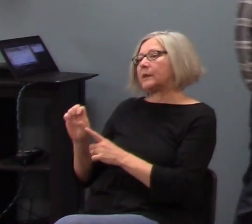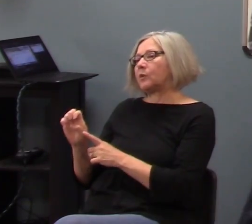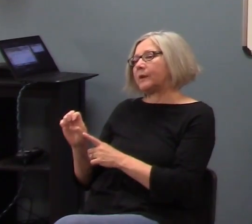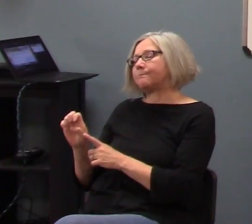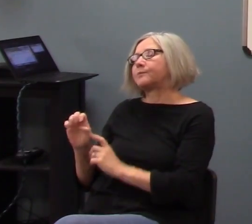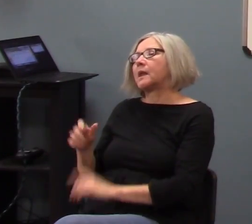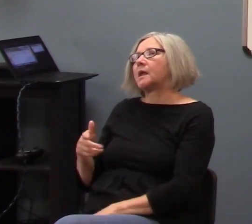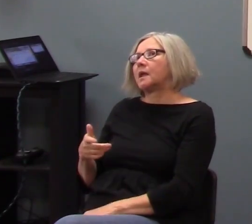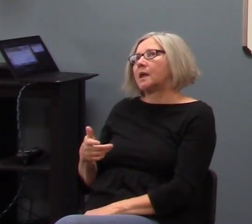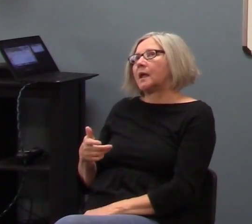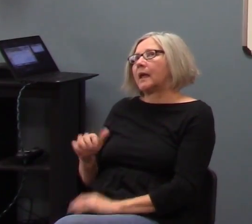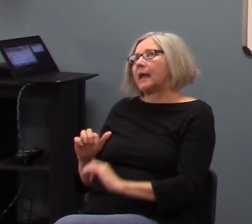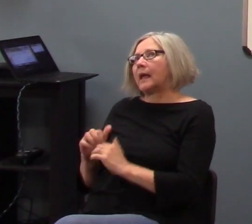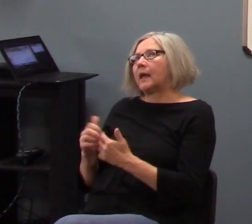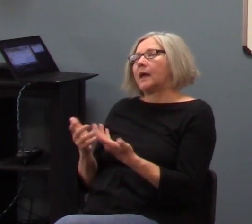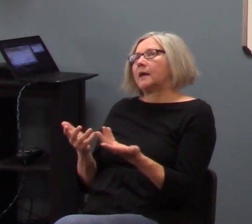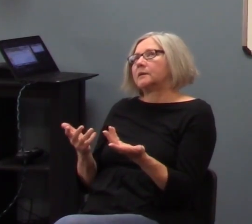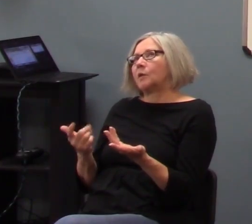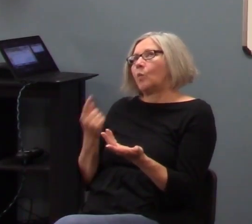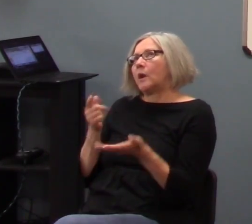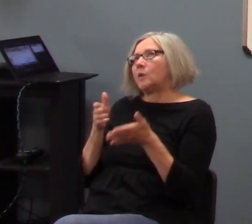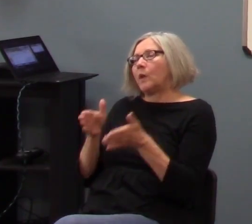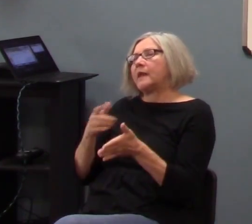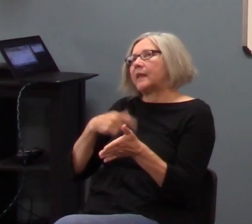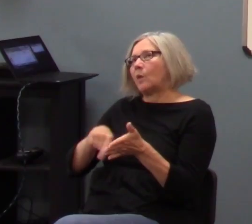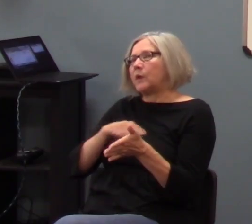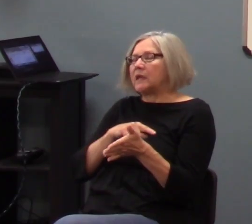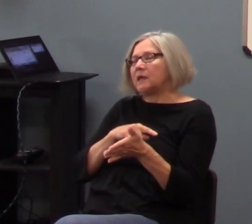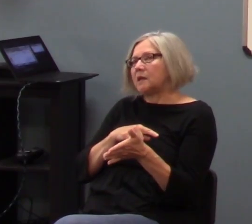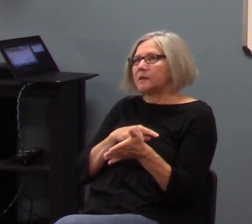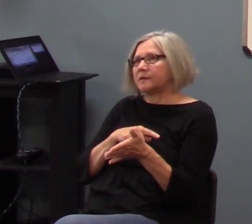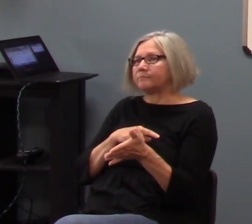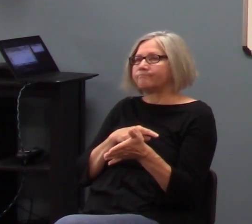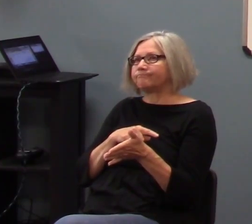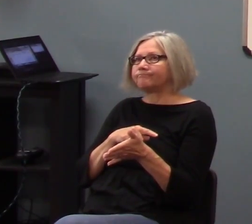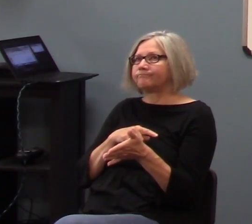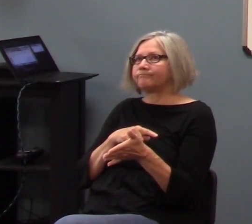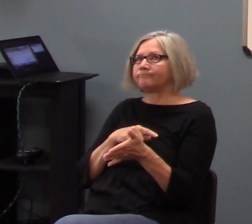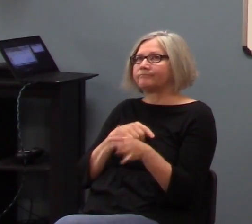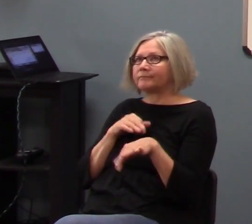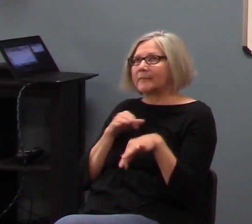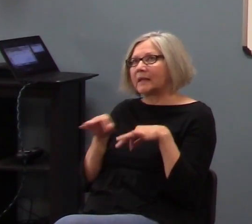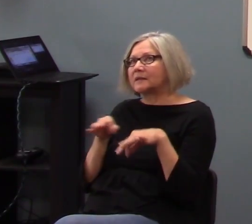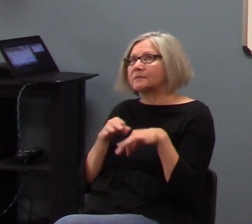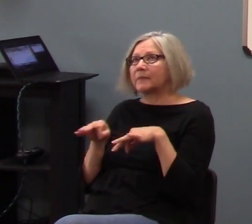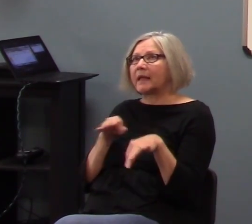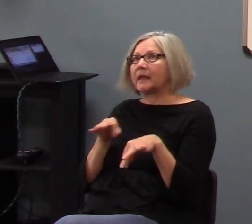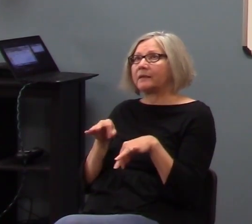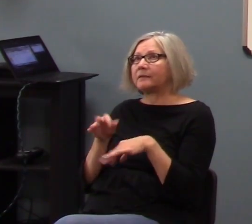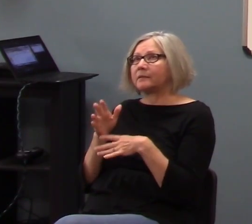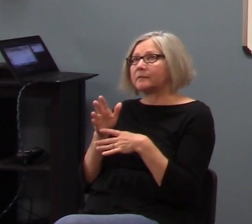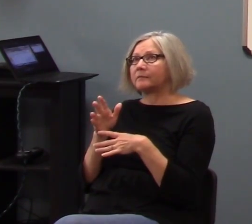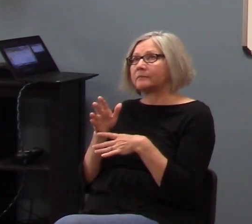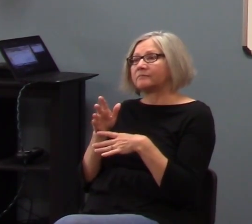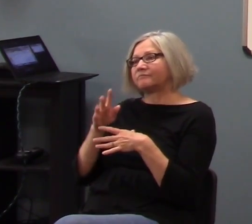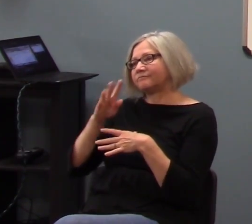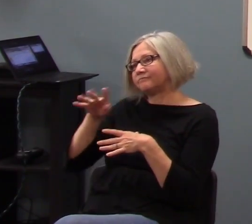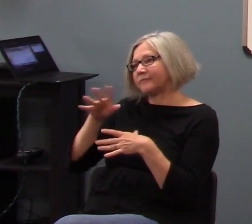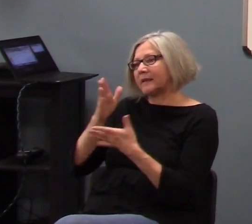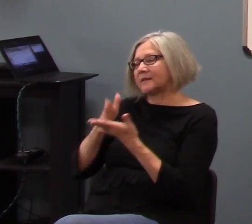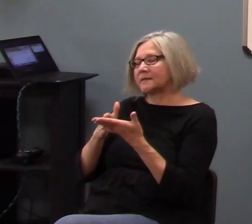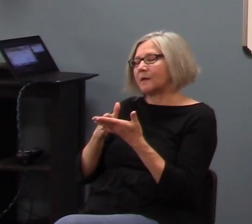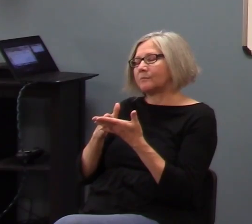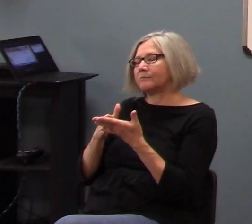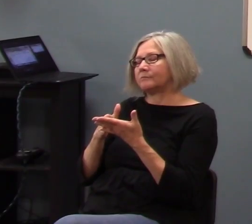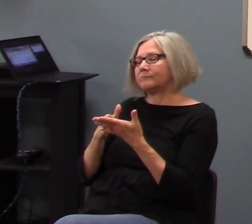that we come up with that there's often explanations to explain away some of this data is by coming up with a cool vocab